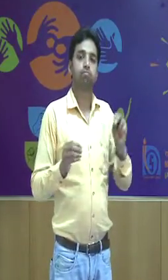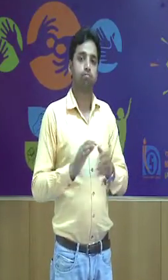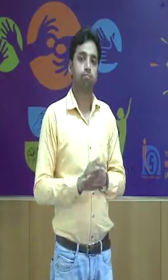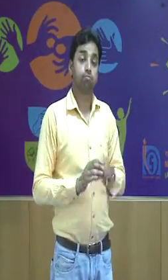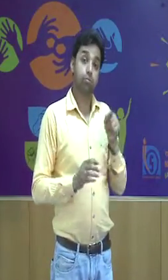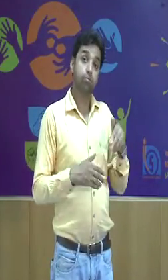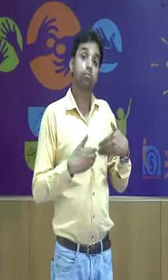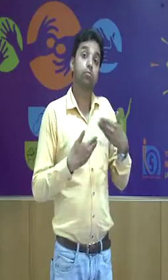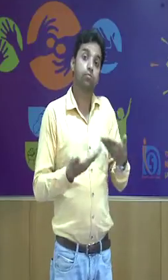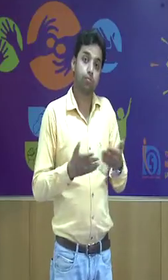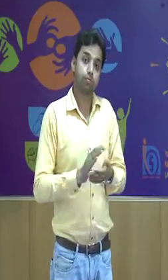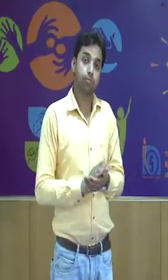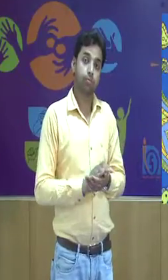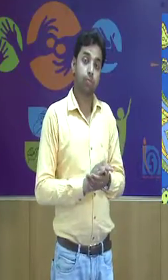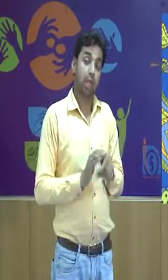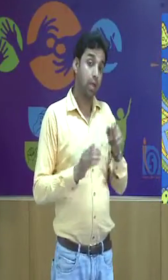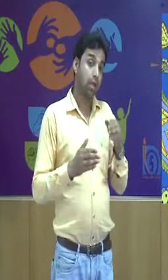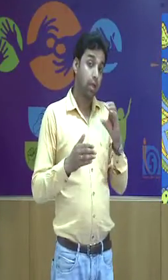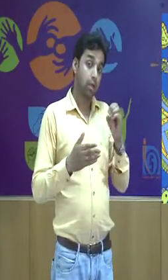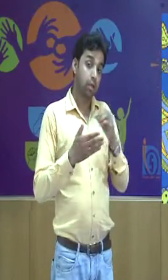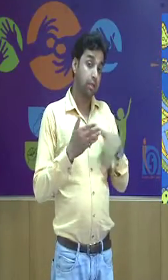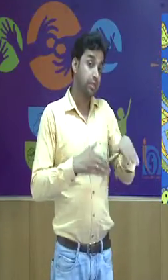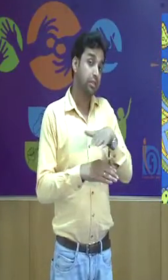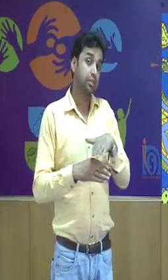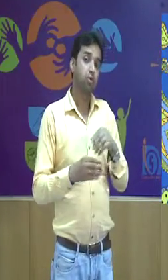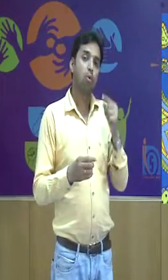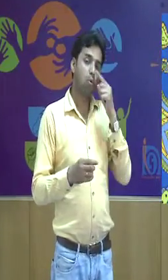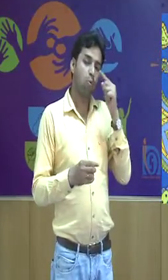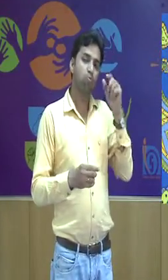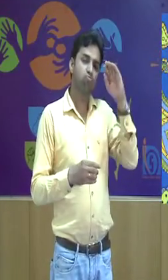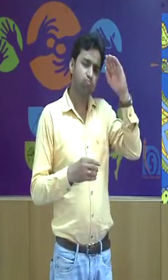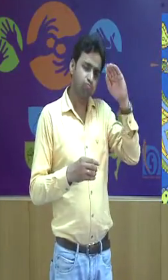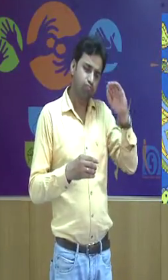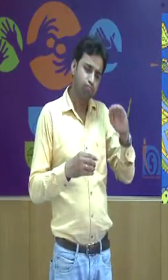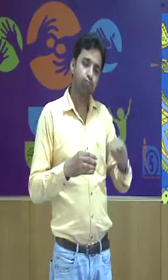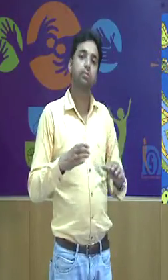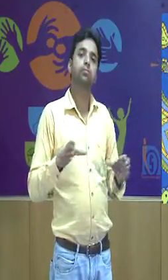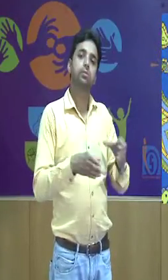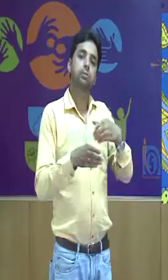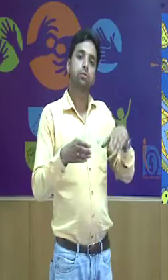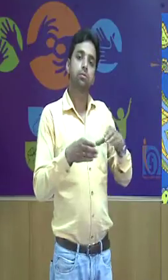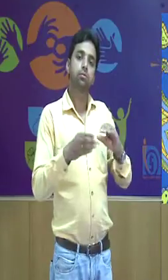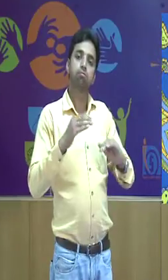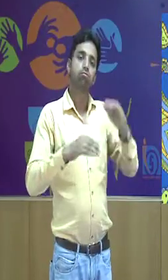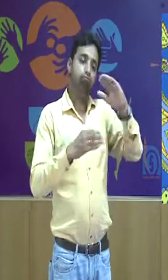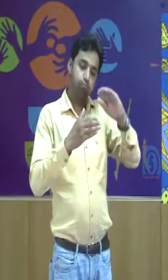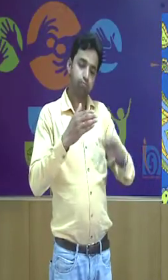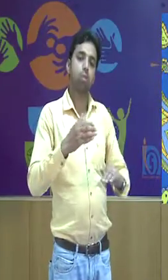Thus, we see that the condition of women has been low in the society except during